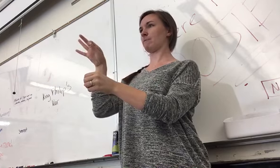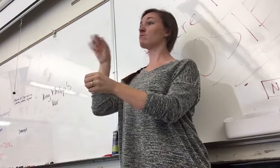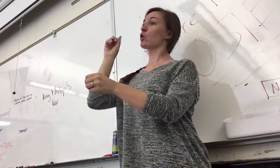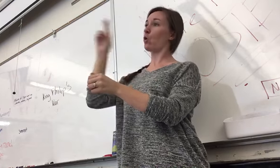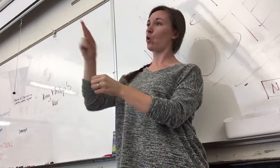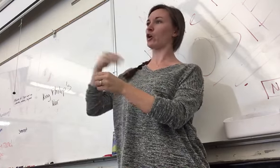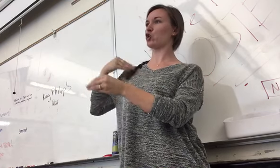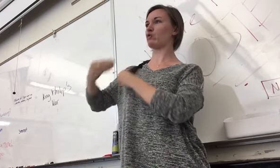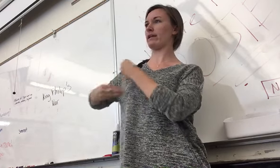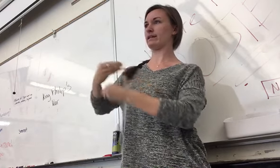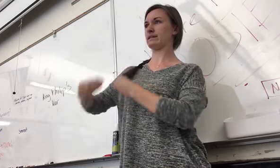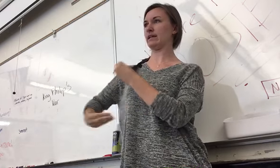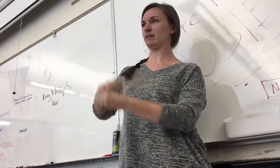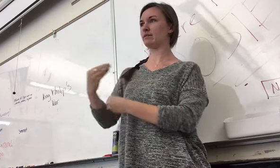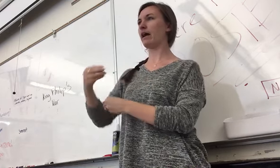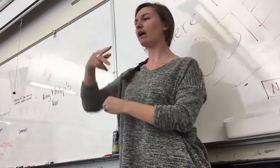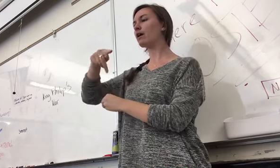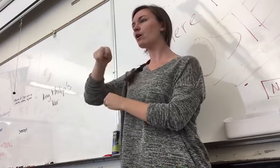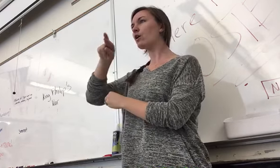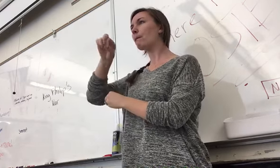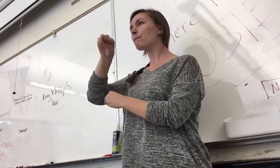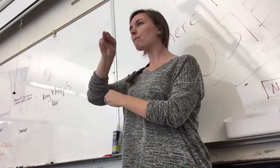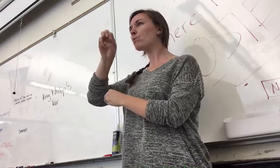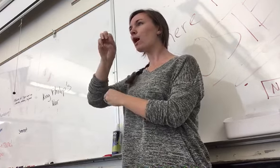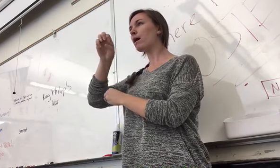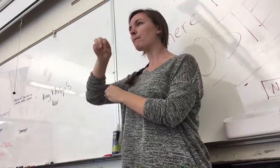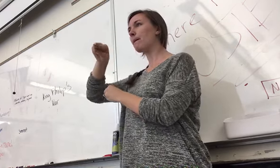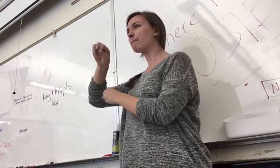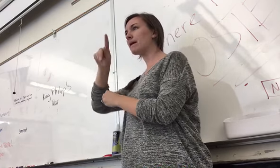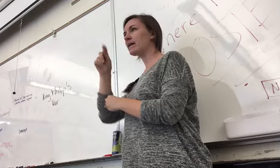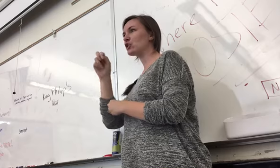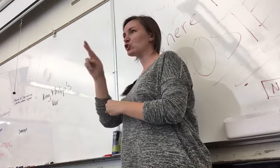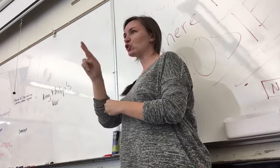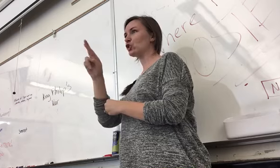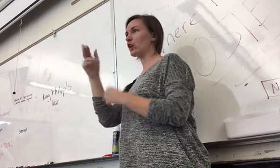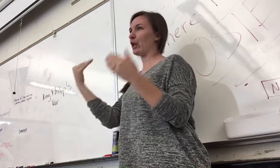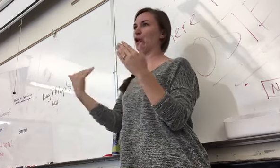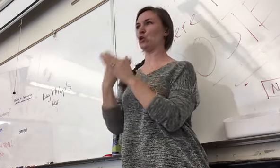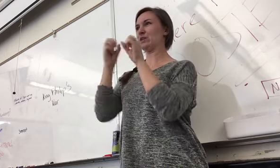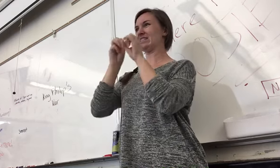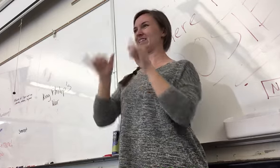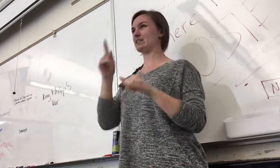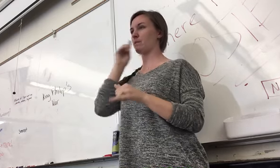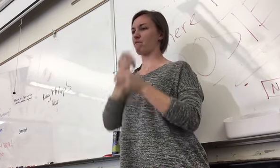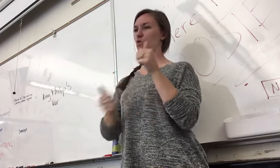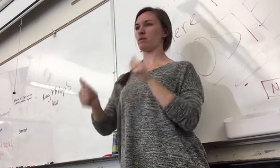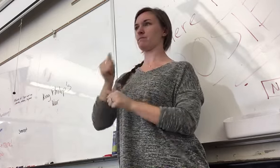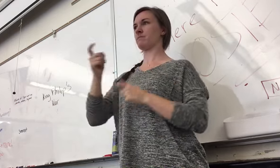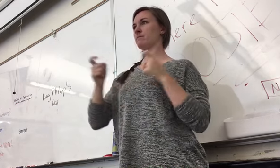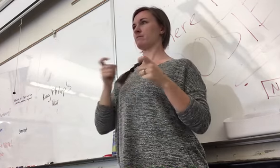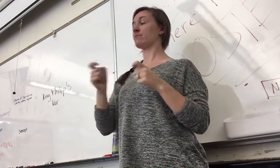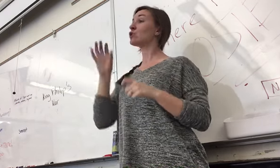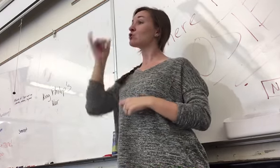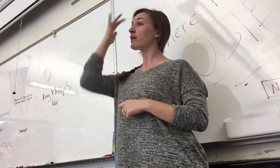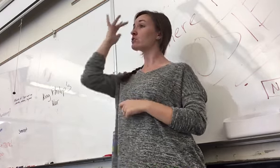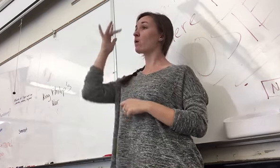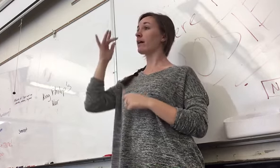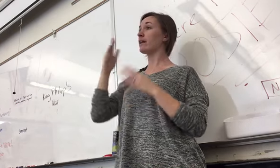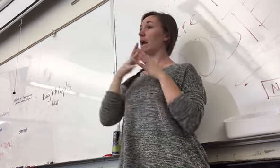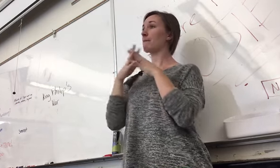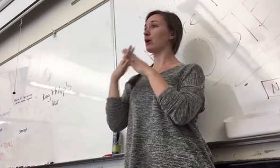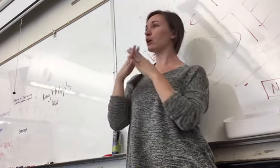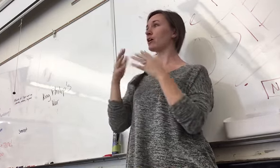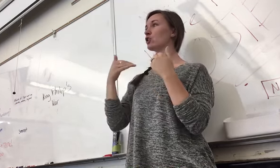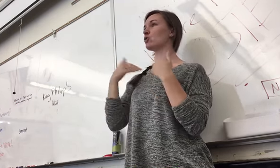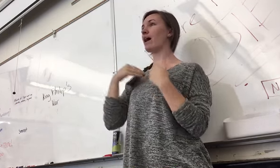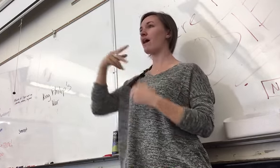heredity. Okay? So we have a lessening of religion. This is part of the reason why over in the Americas you have Pennsylvania, where